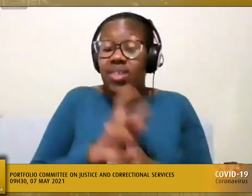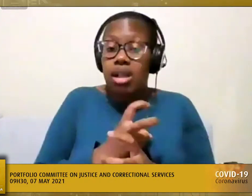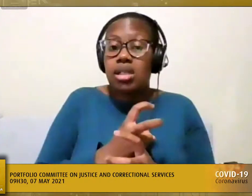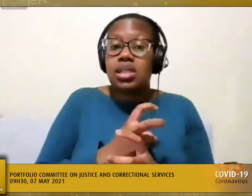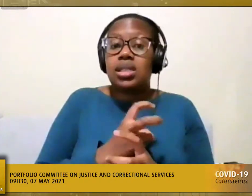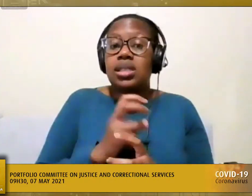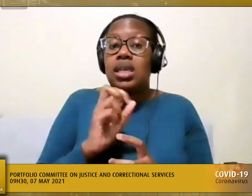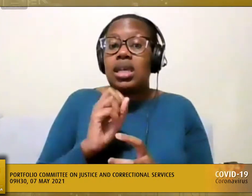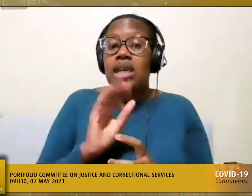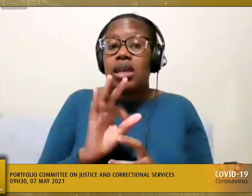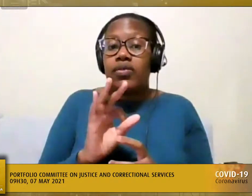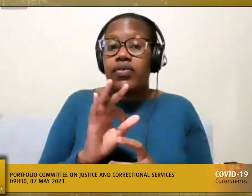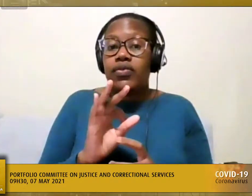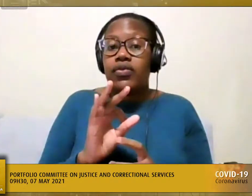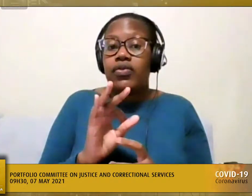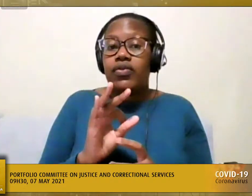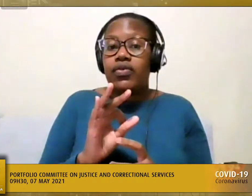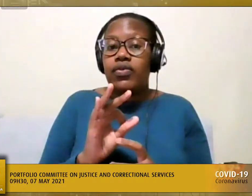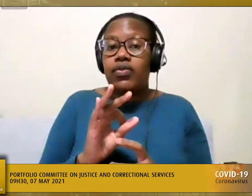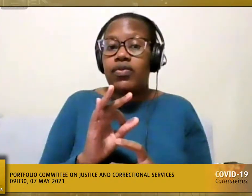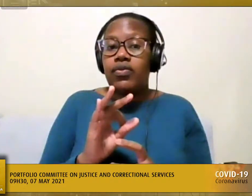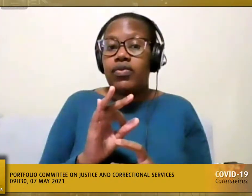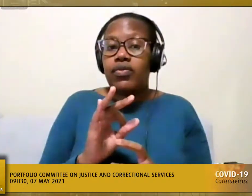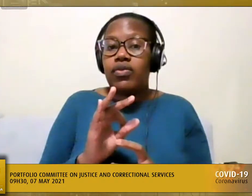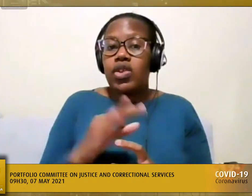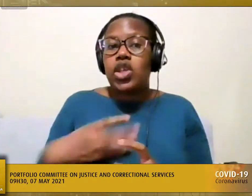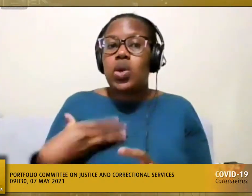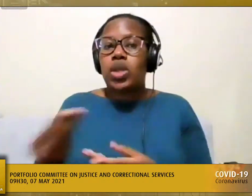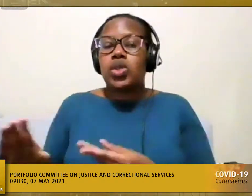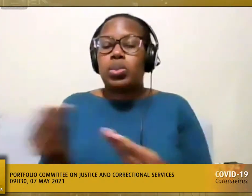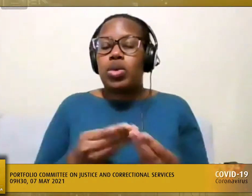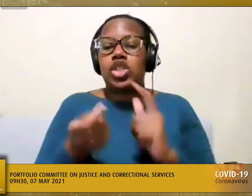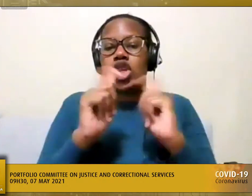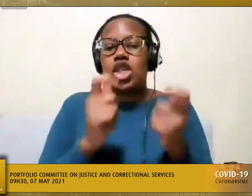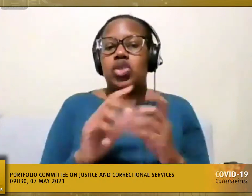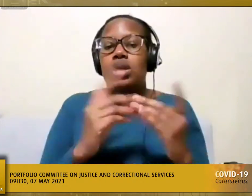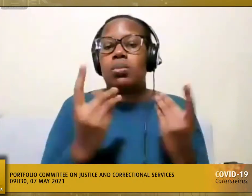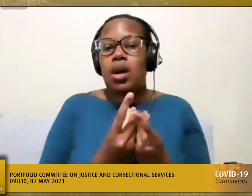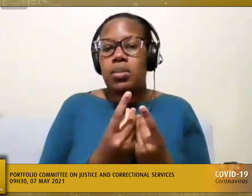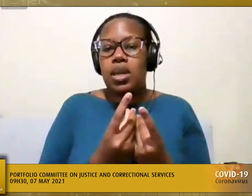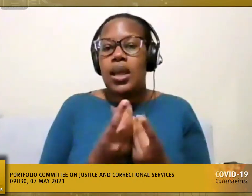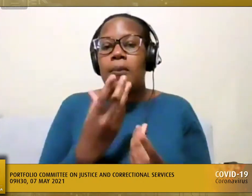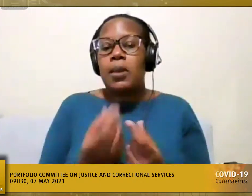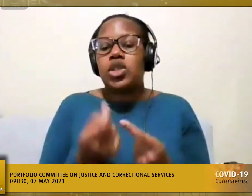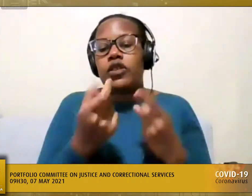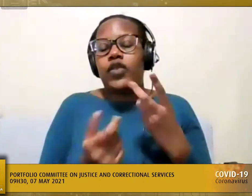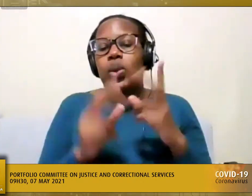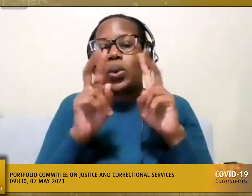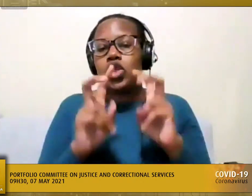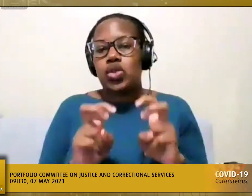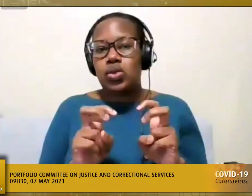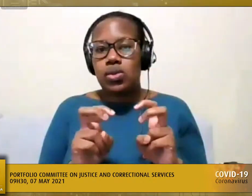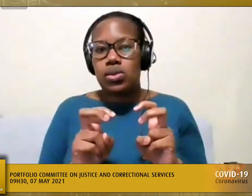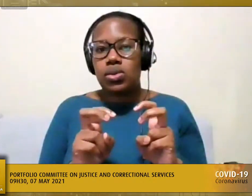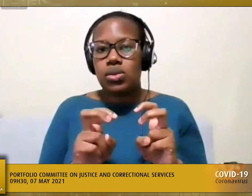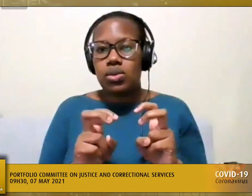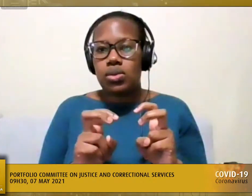bring substantial changes to the Department uh maybe just a couple of issues though um